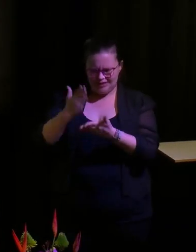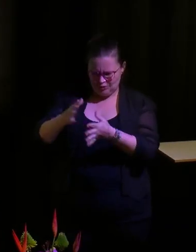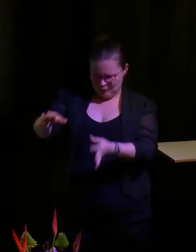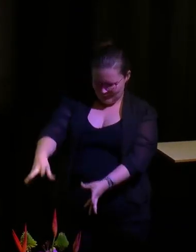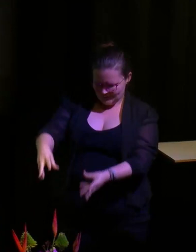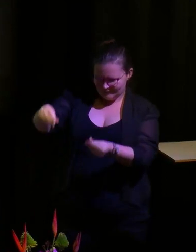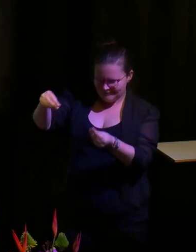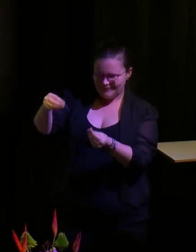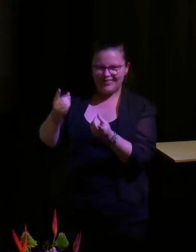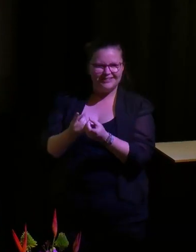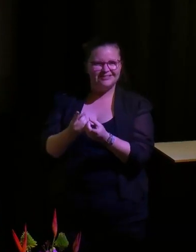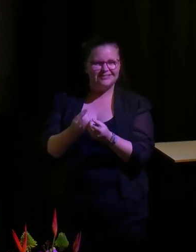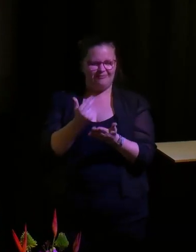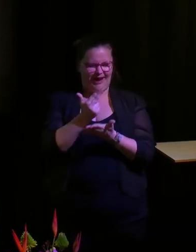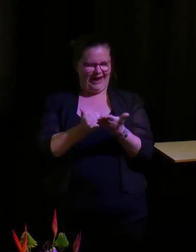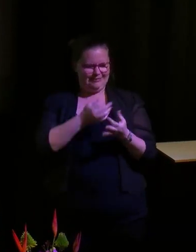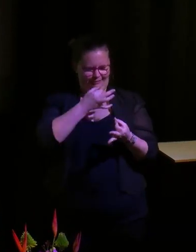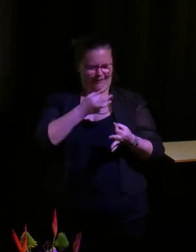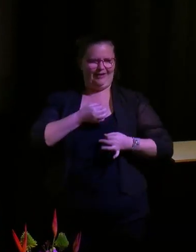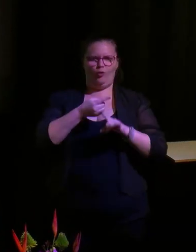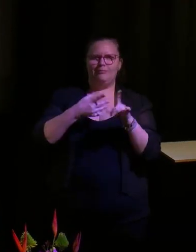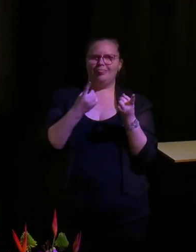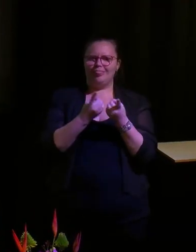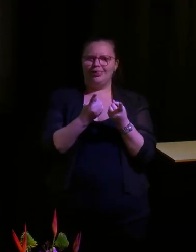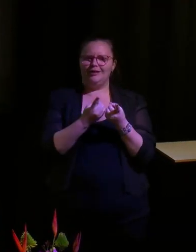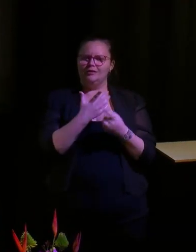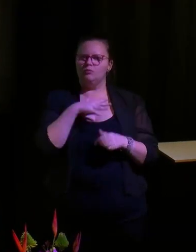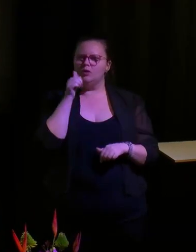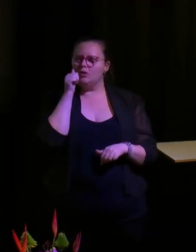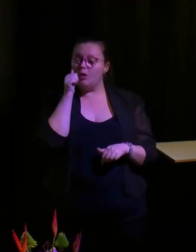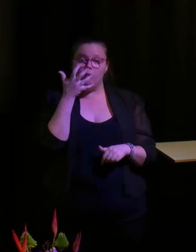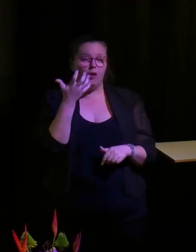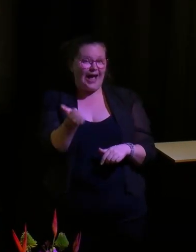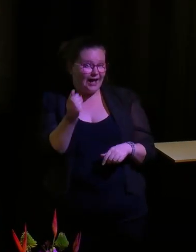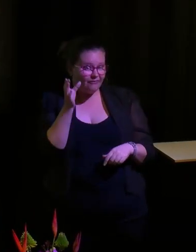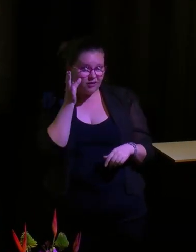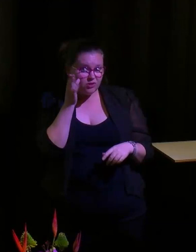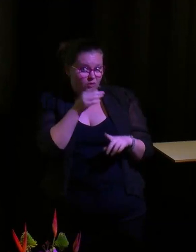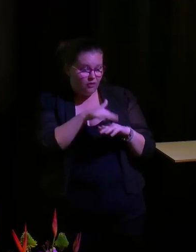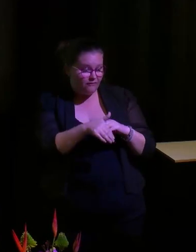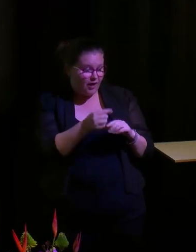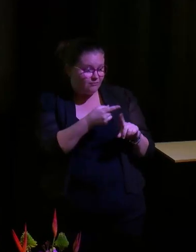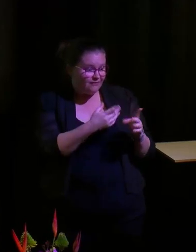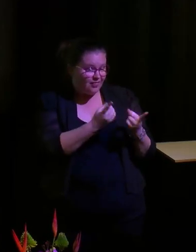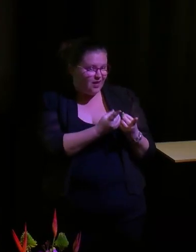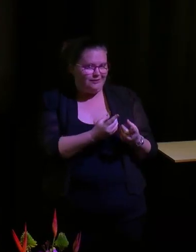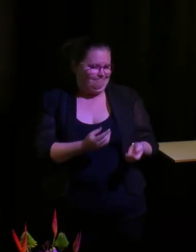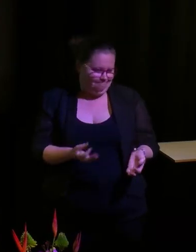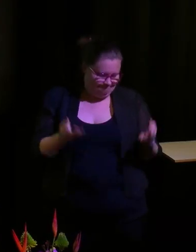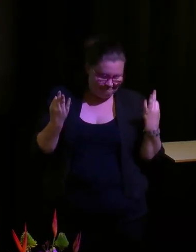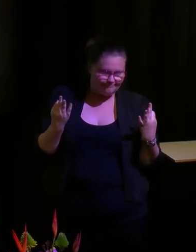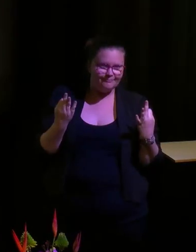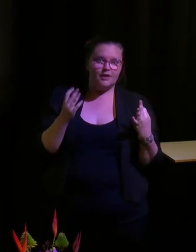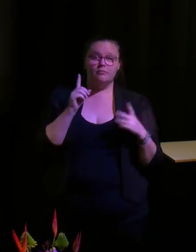for specific things. You know, they wanted to know if there was imagery of specific things, and I said, well, there's not. But, you